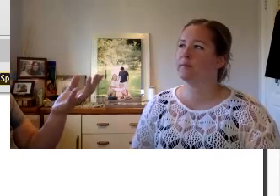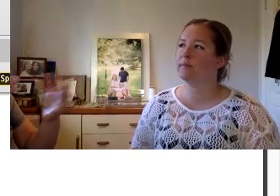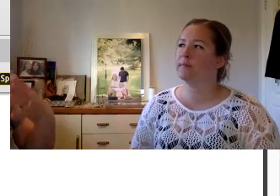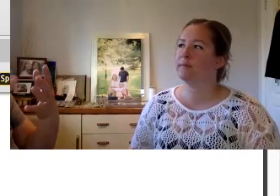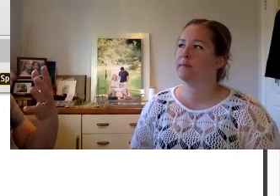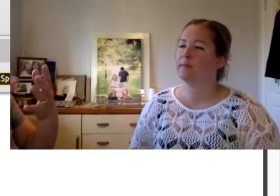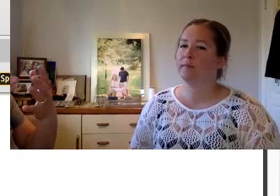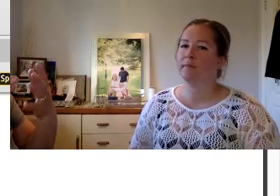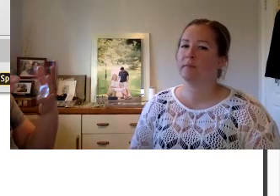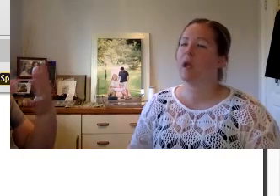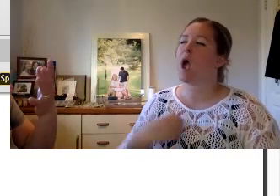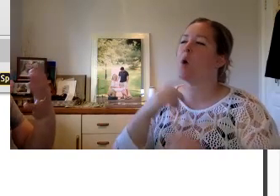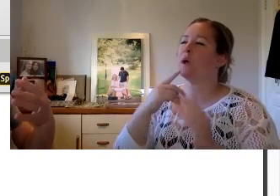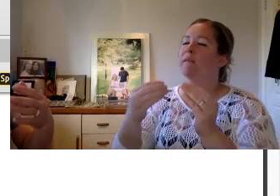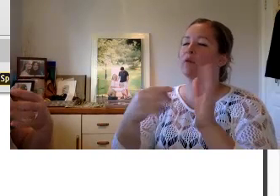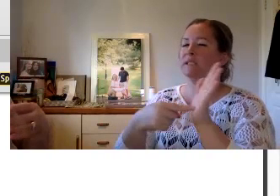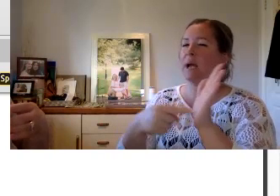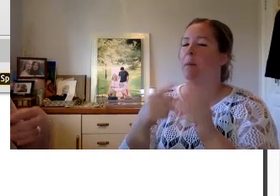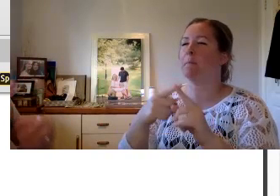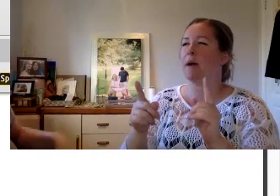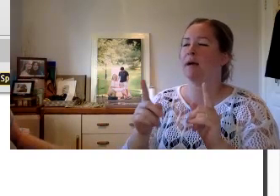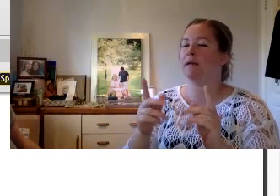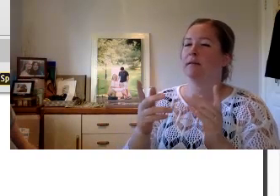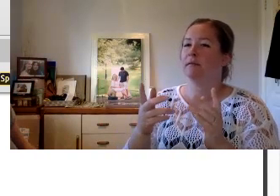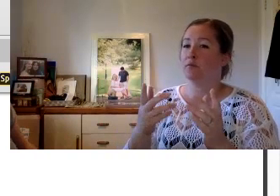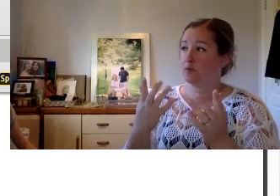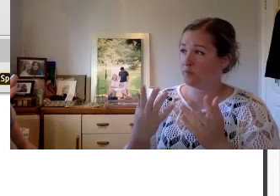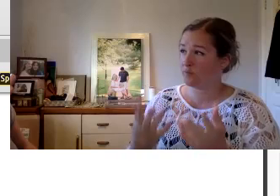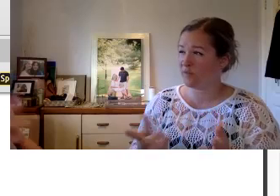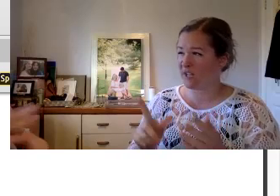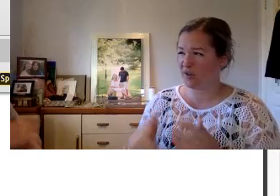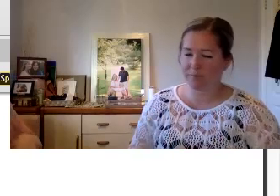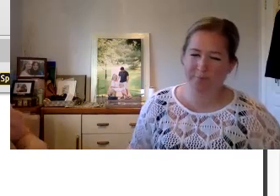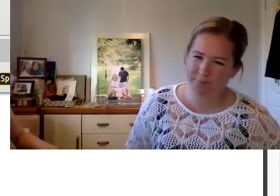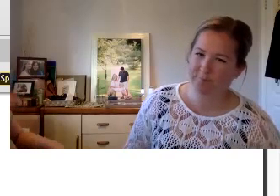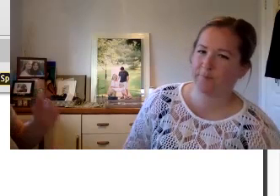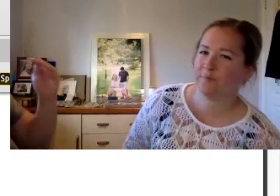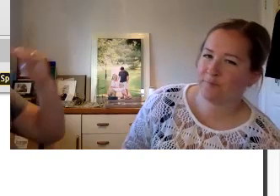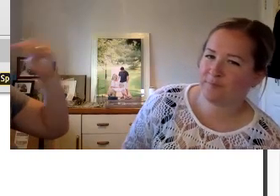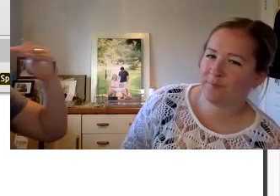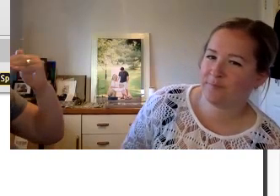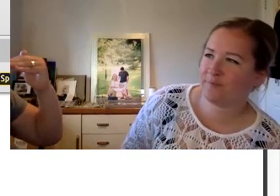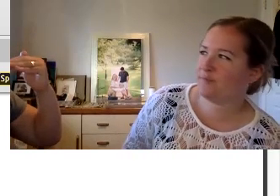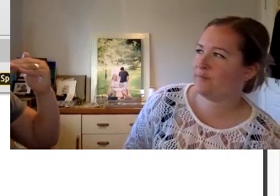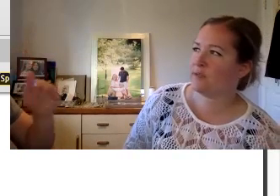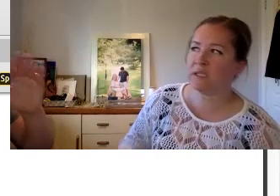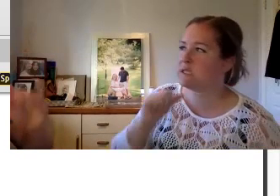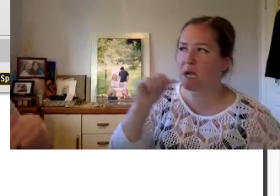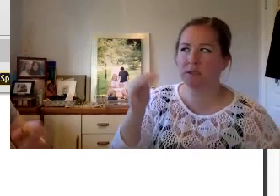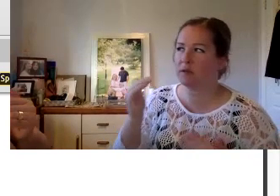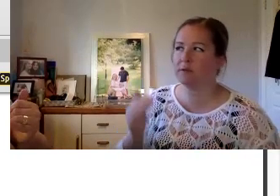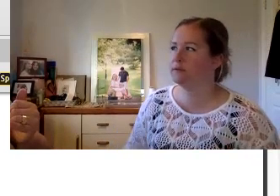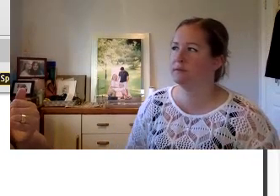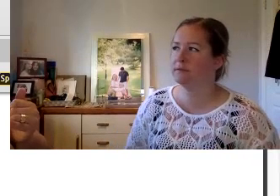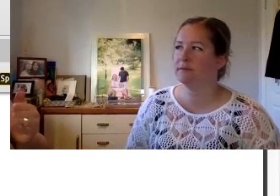both your hands or dominant hand. But usually I'll give you an example, but that's too advanced right now. We'll just keep